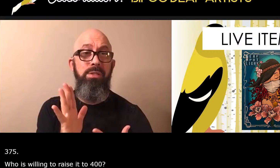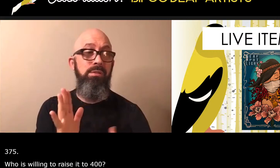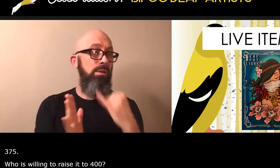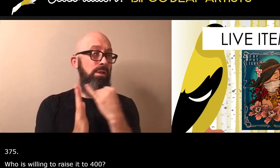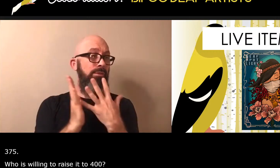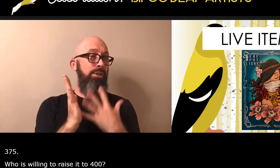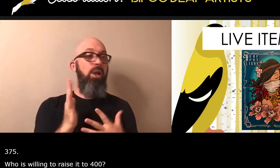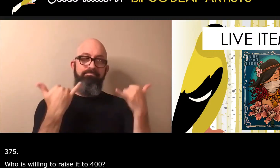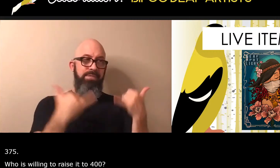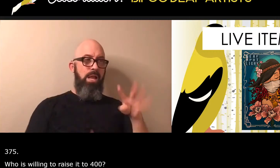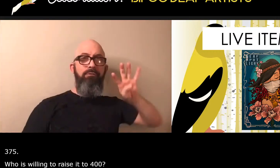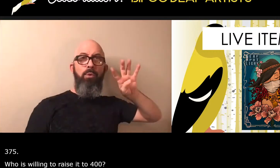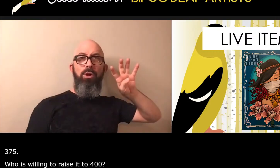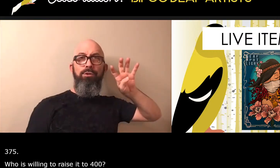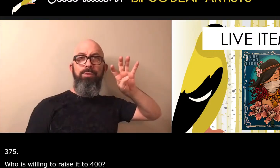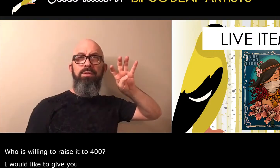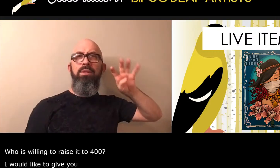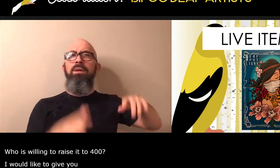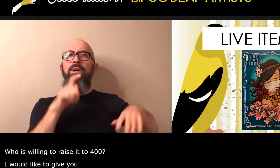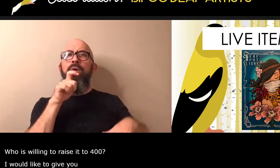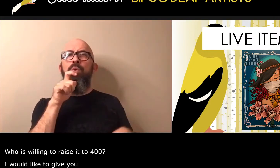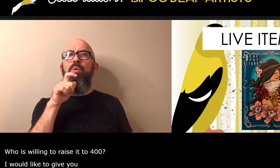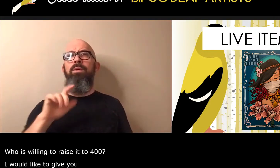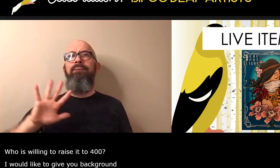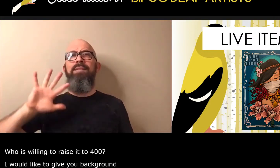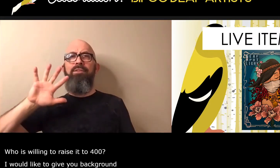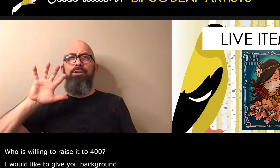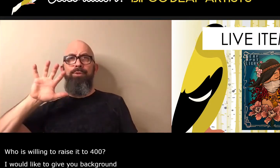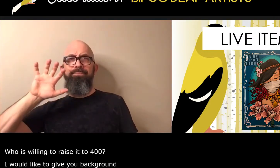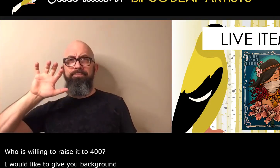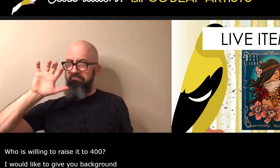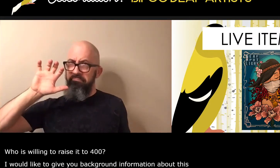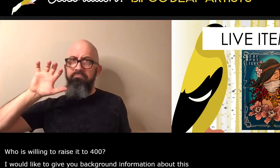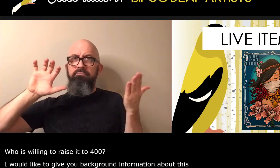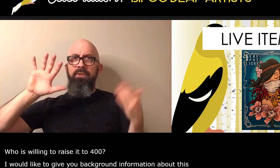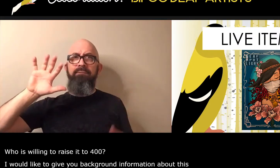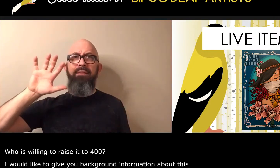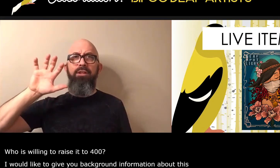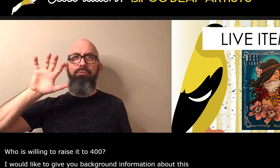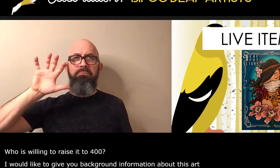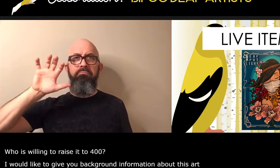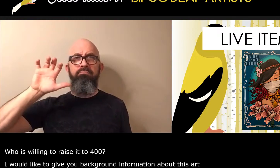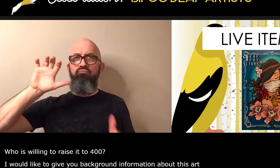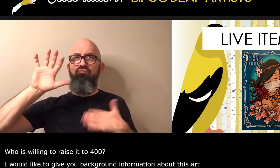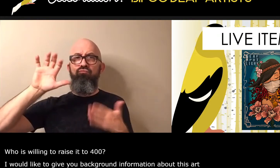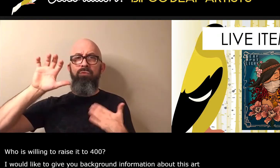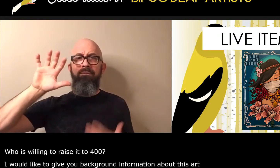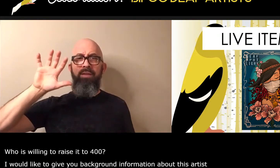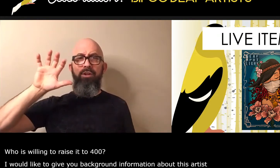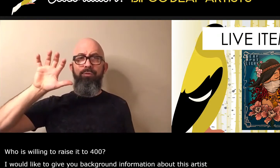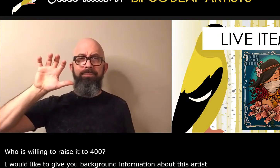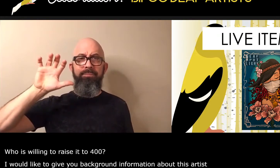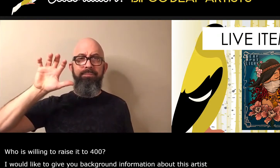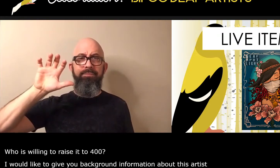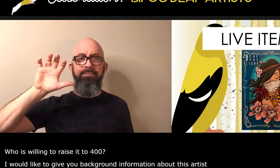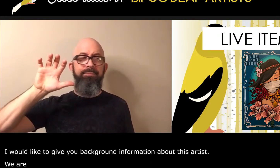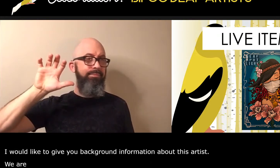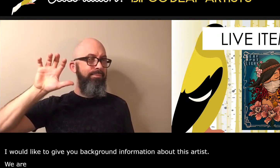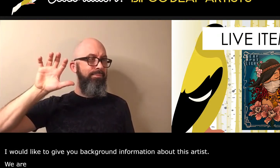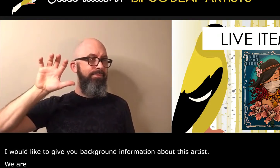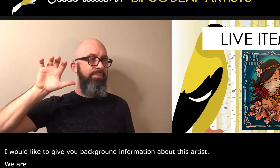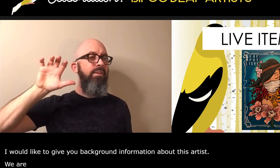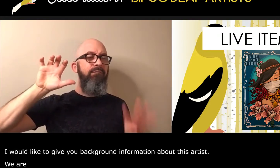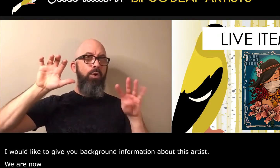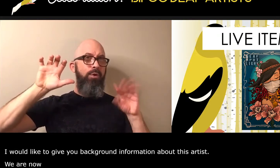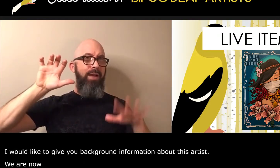I'd like to give you background information about this artist. We're now at